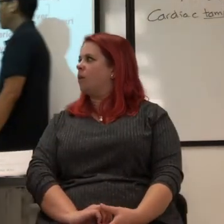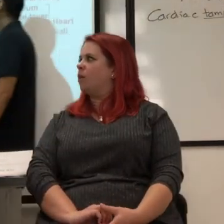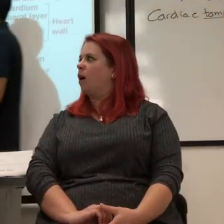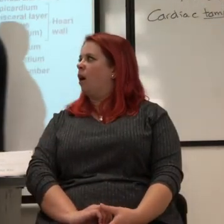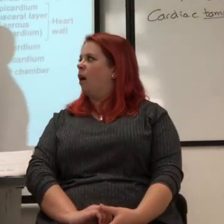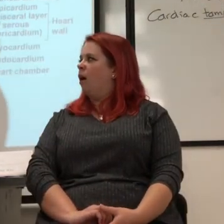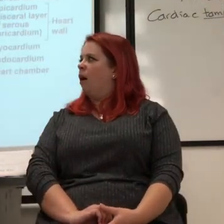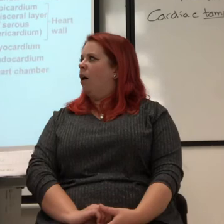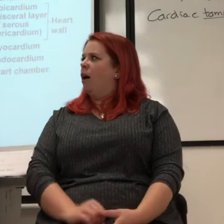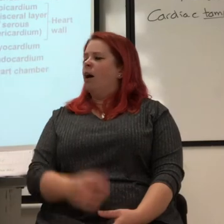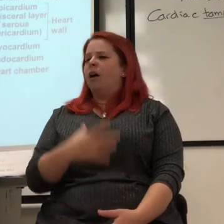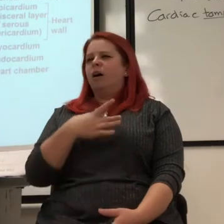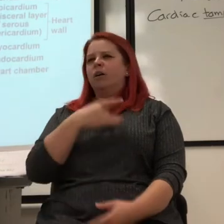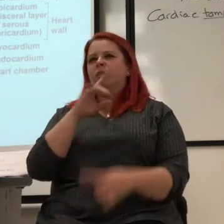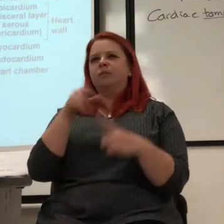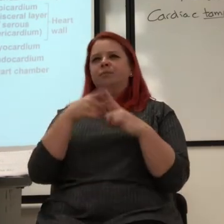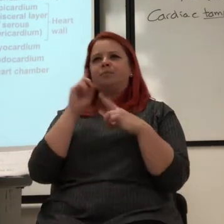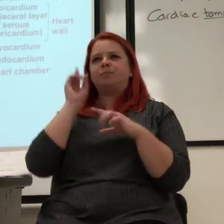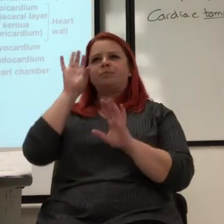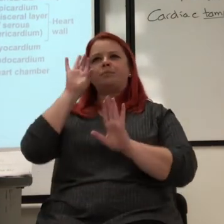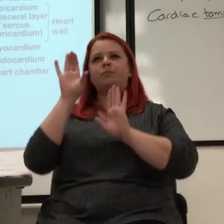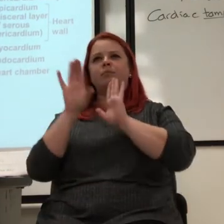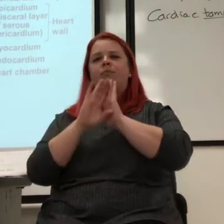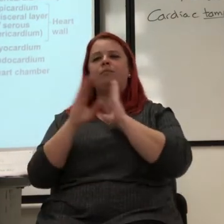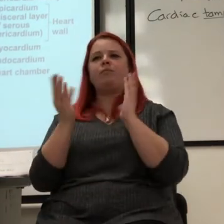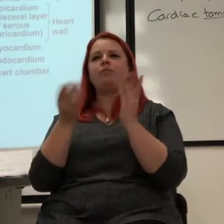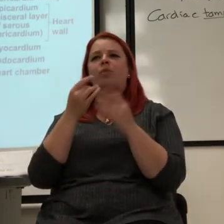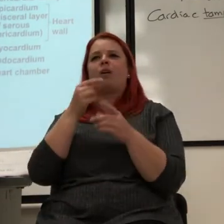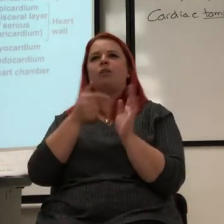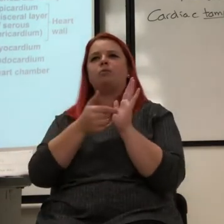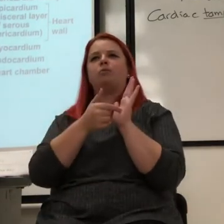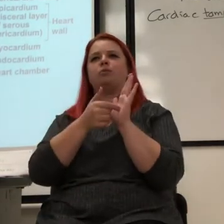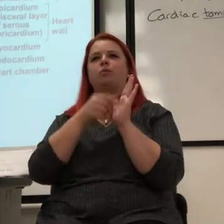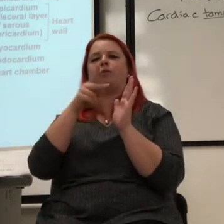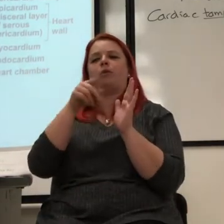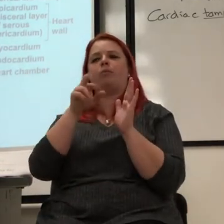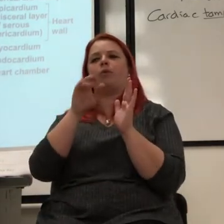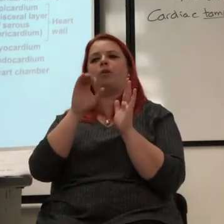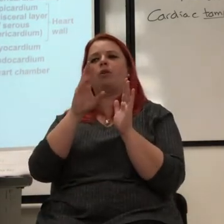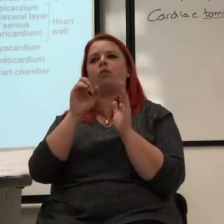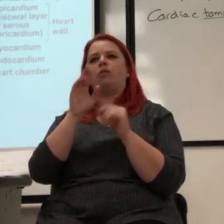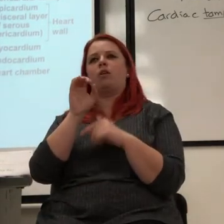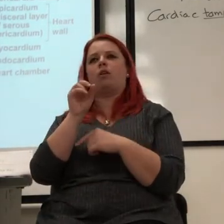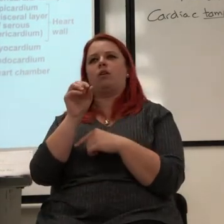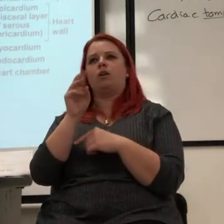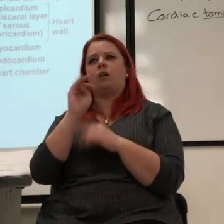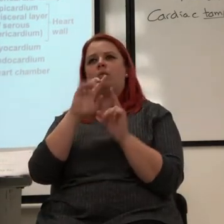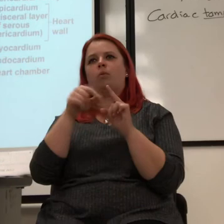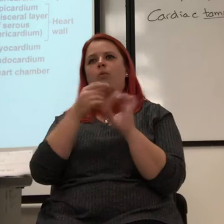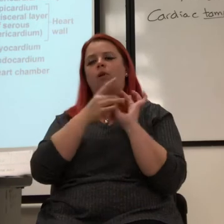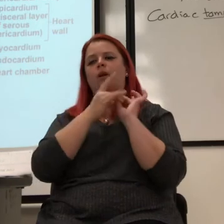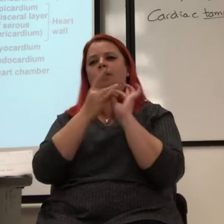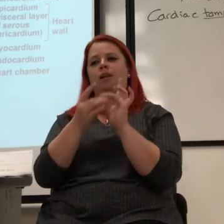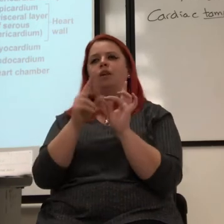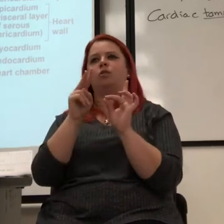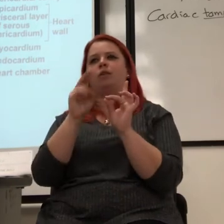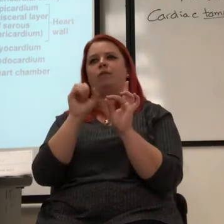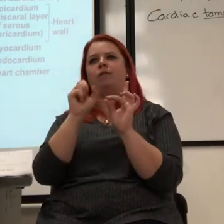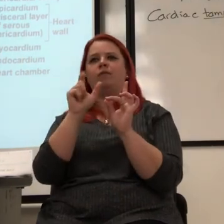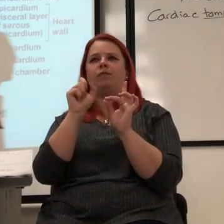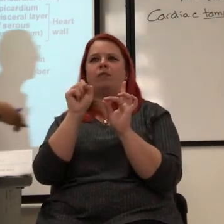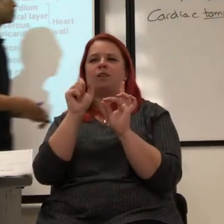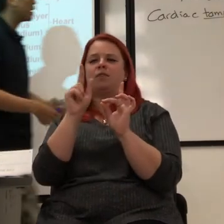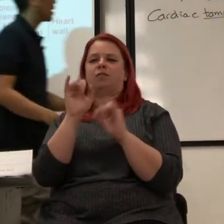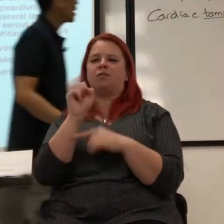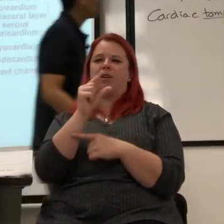What I like about this picture is it shows you how the pericardium, when it attaches to the great vessels, and I guess I should define great